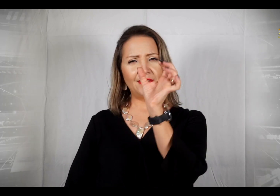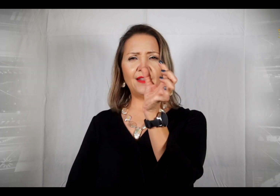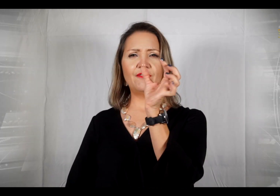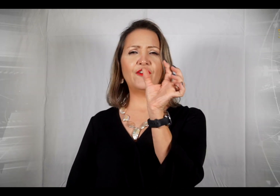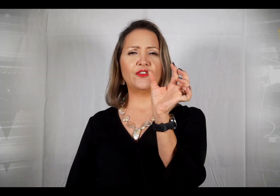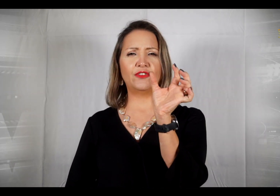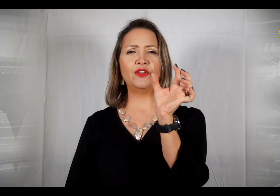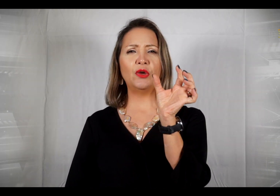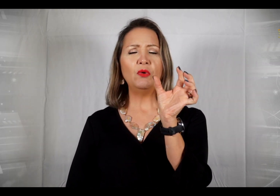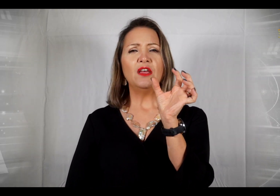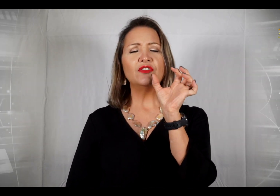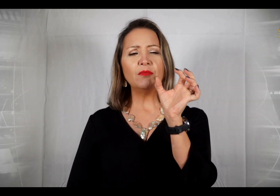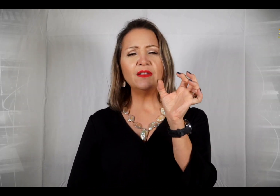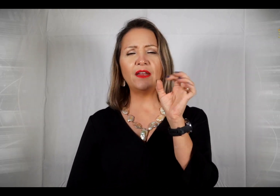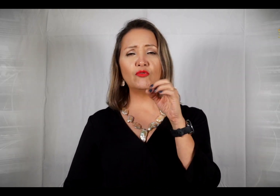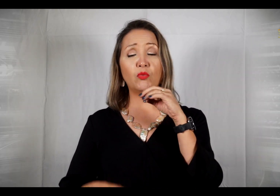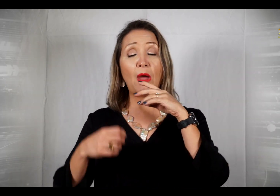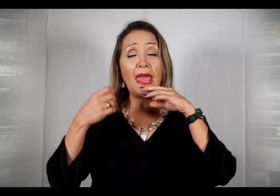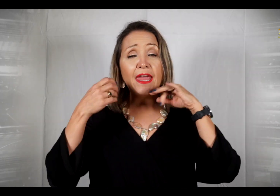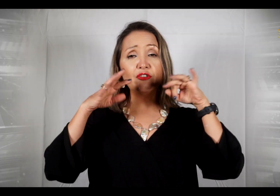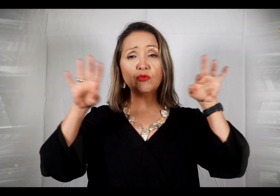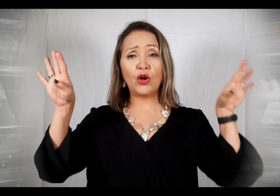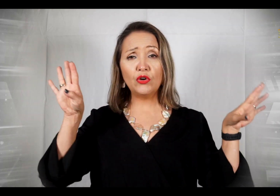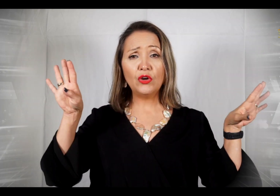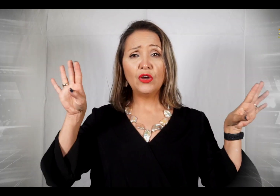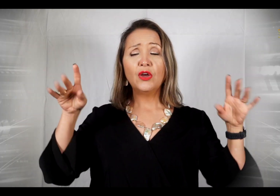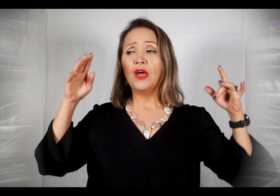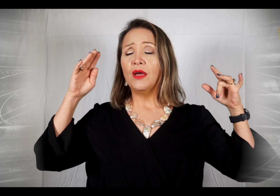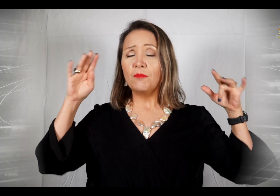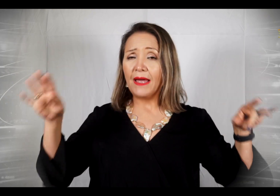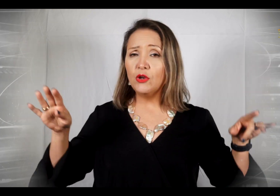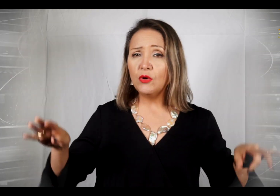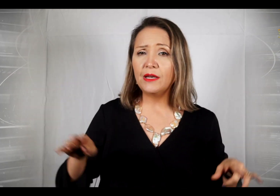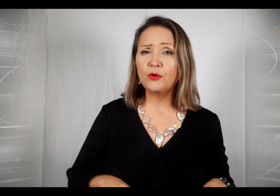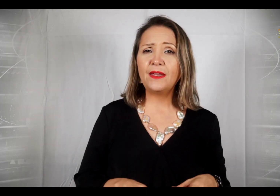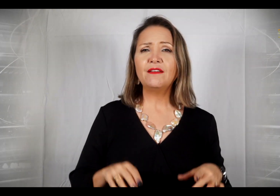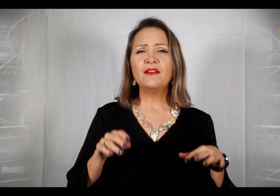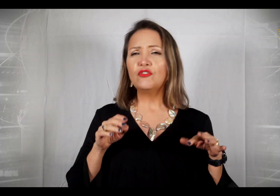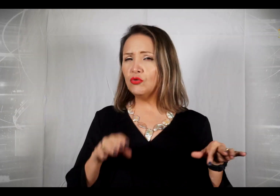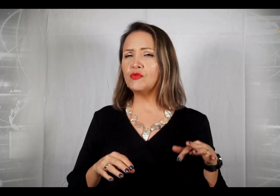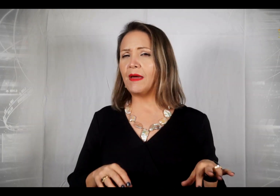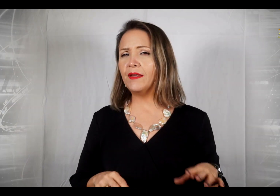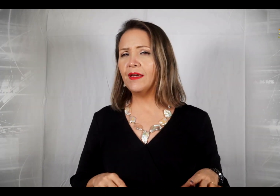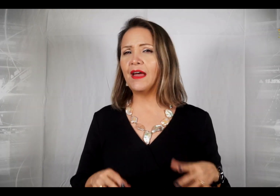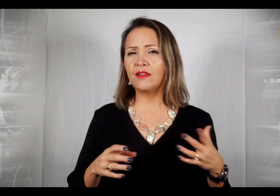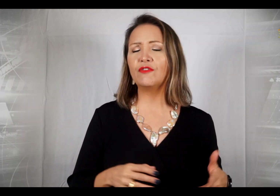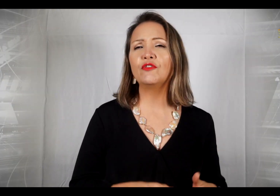them first, Something that is way too long might look a little bit too dramatic and therefore